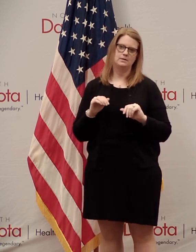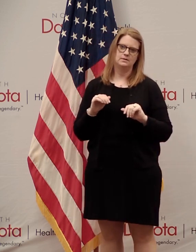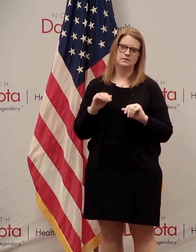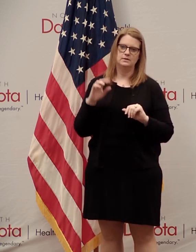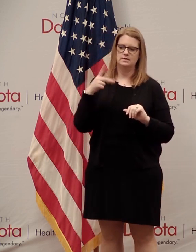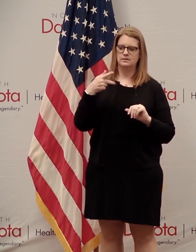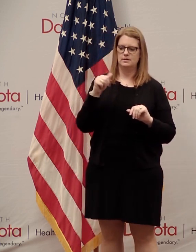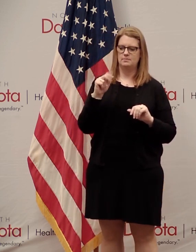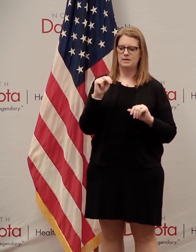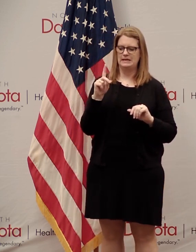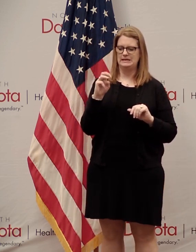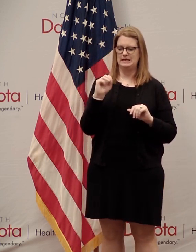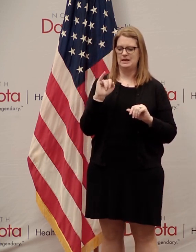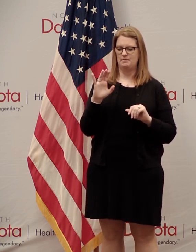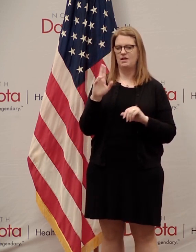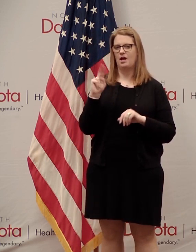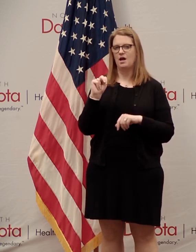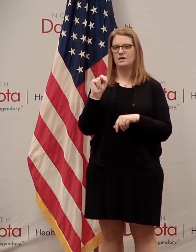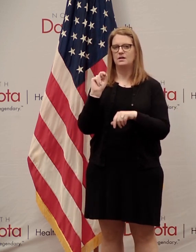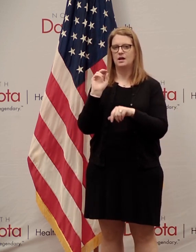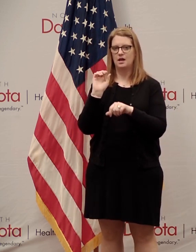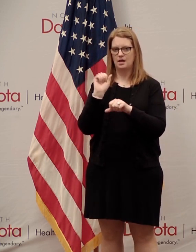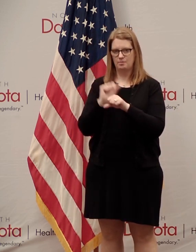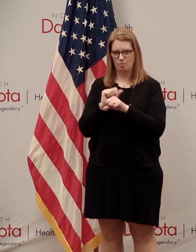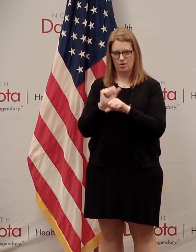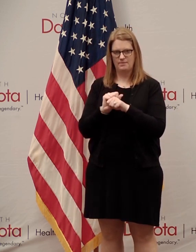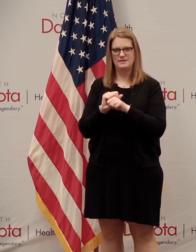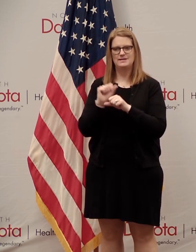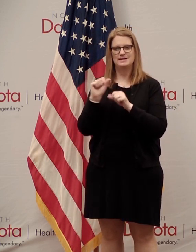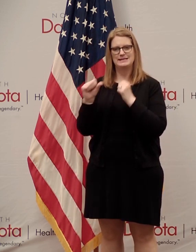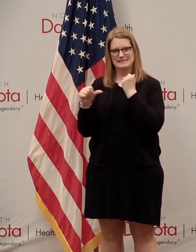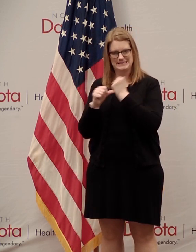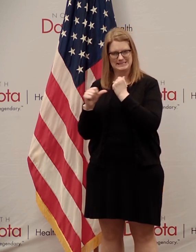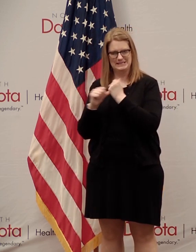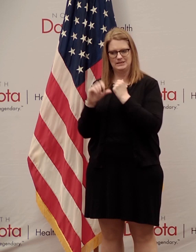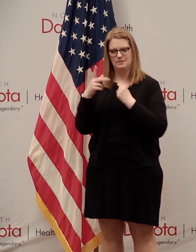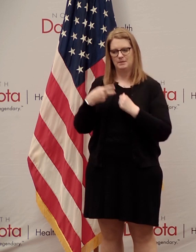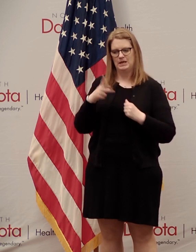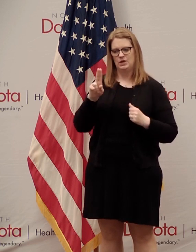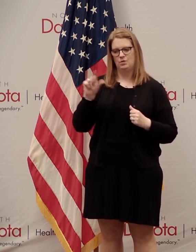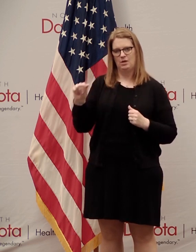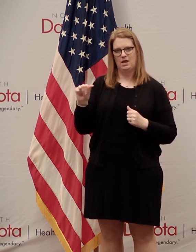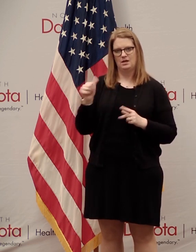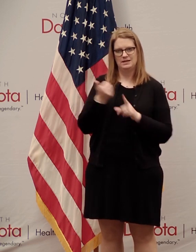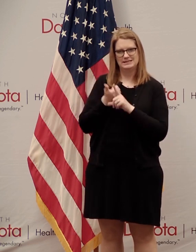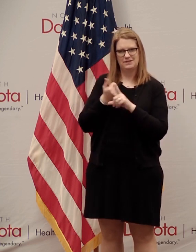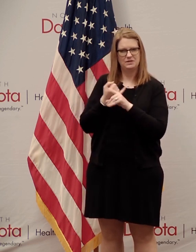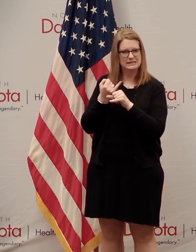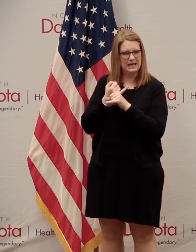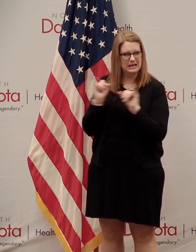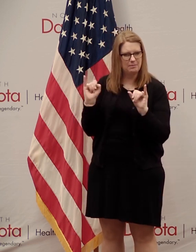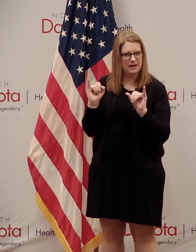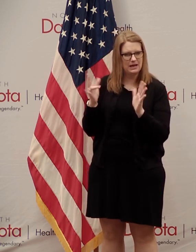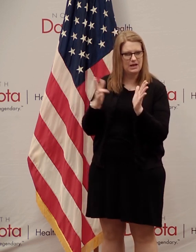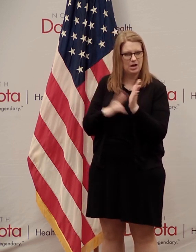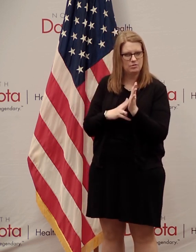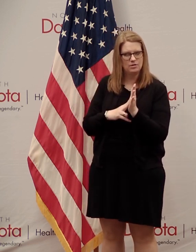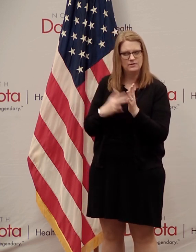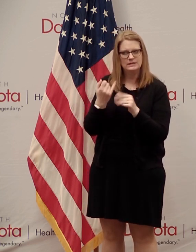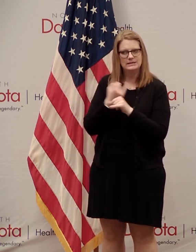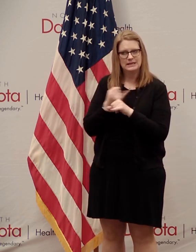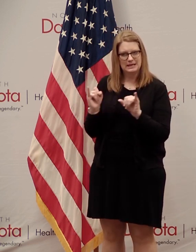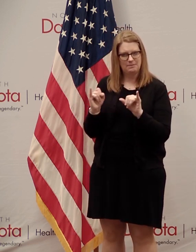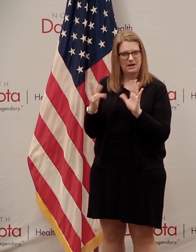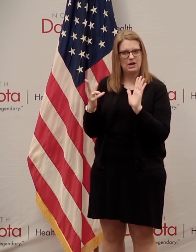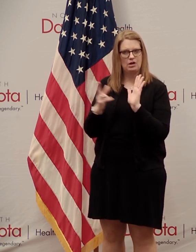pandemic unemployment assistance, the PUA, has to do with independent contractors. So if he's an independent